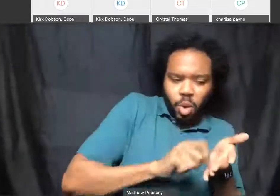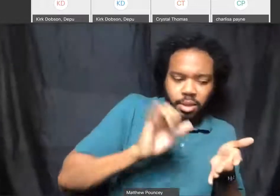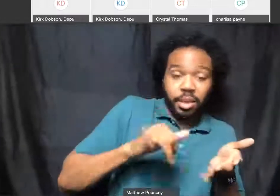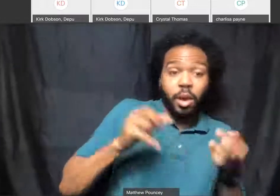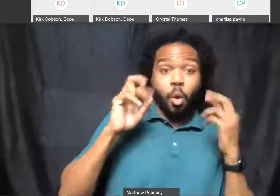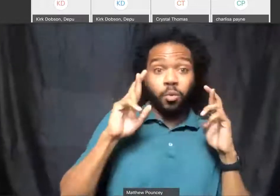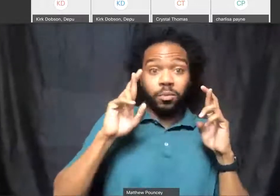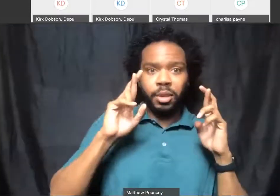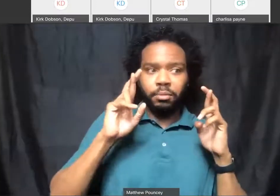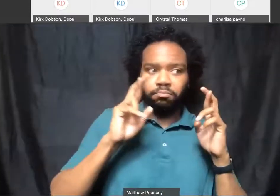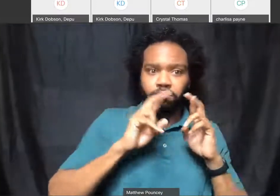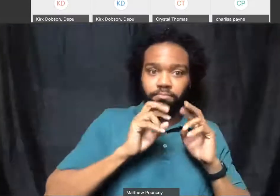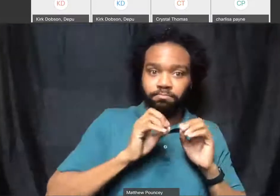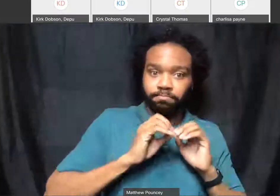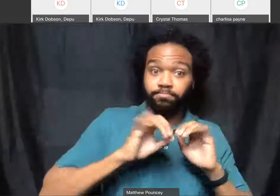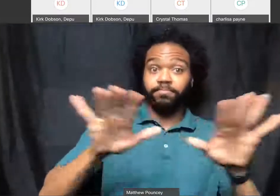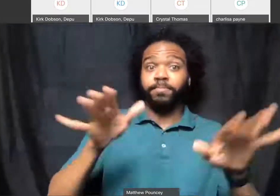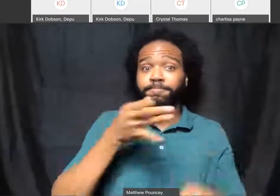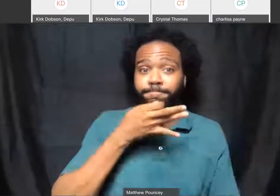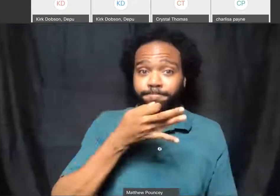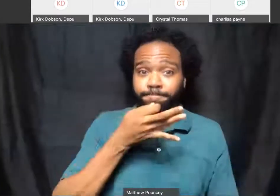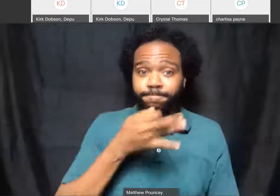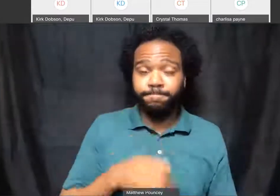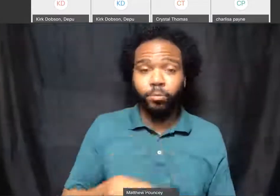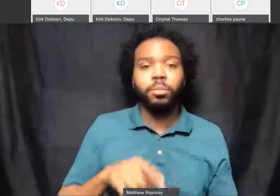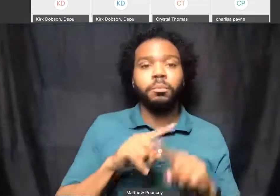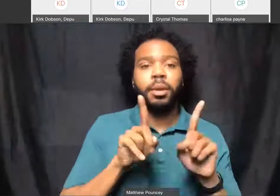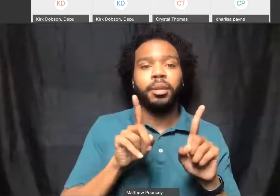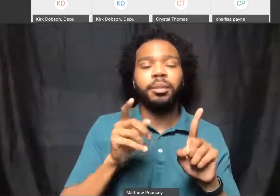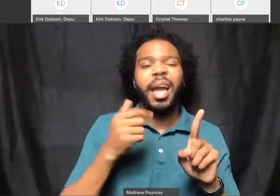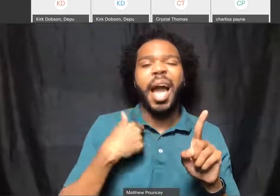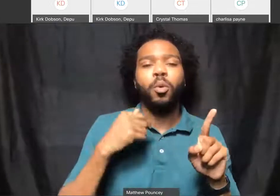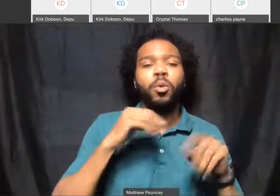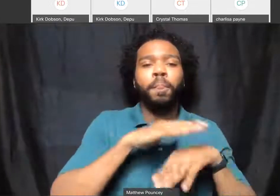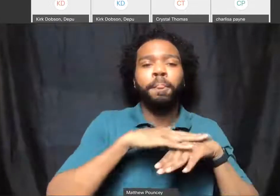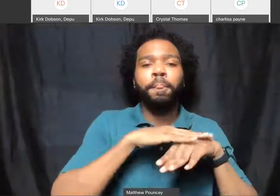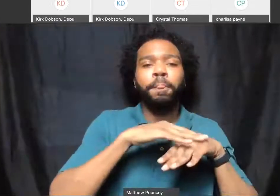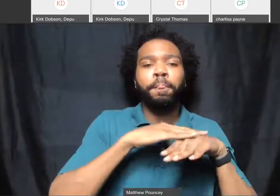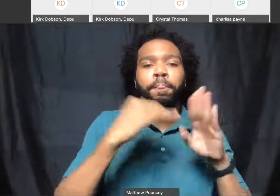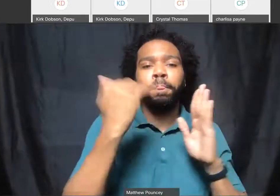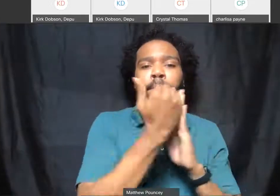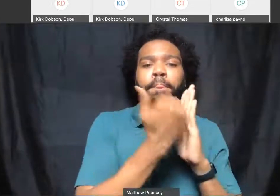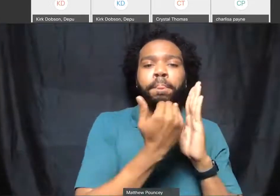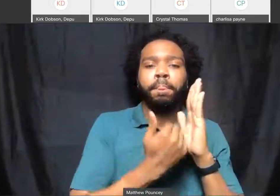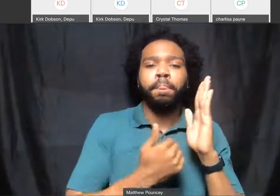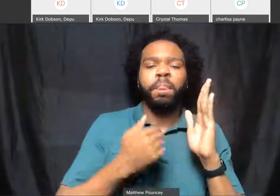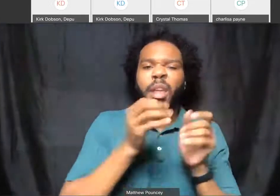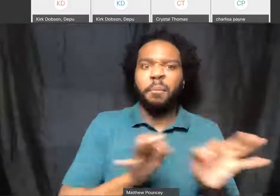out very soon. But if I'll just walk through some of the major points in